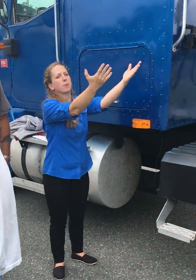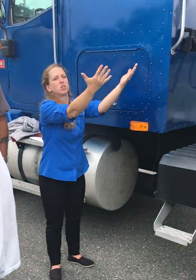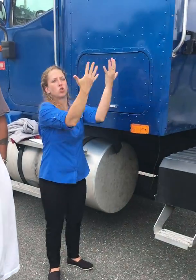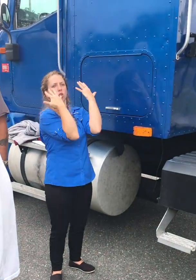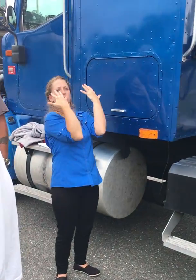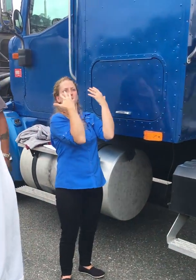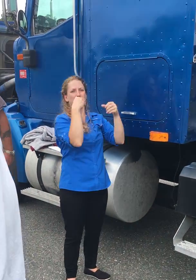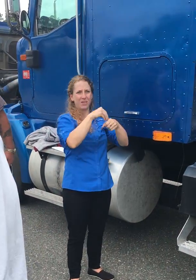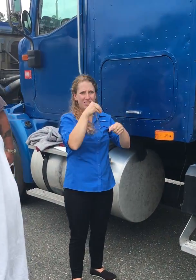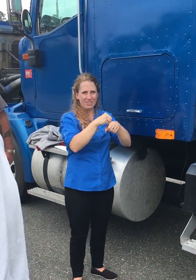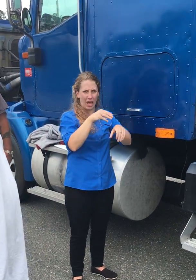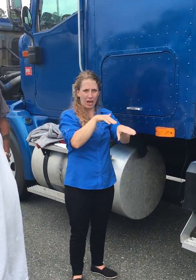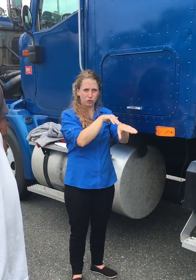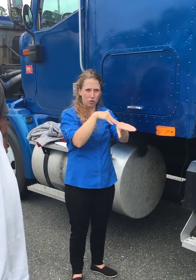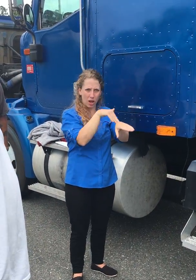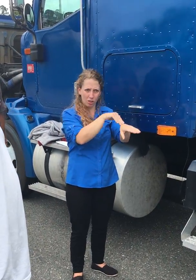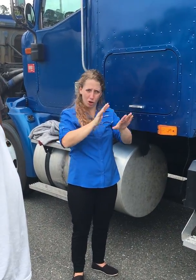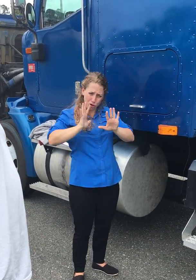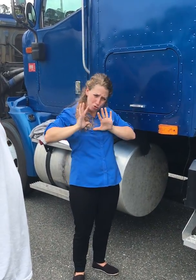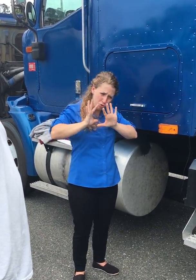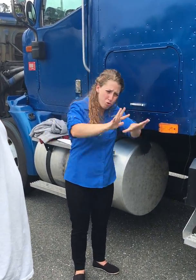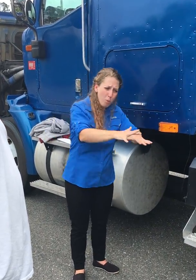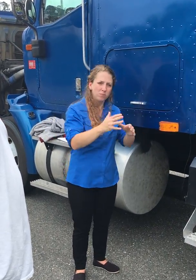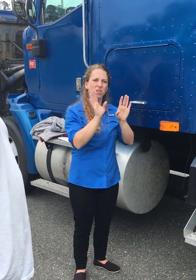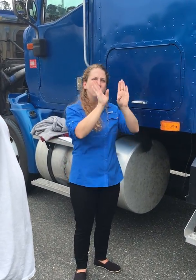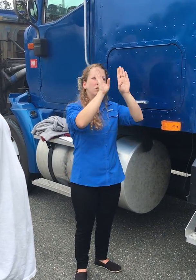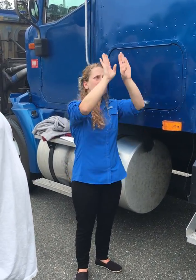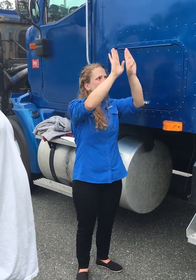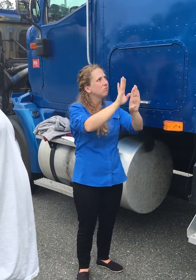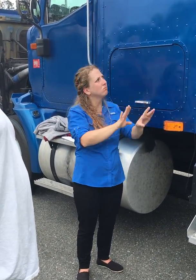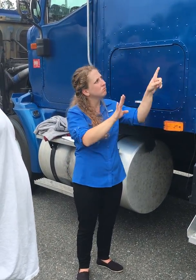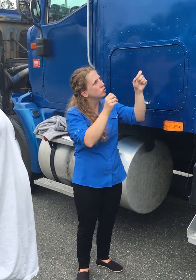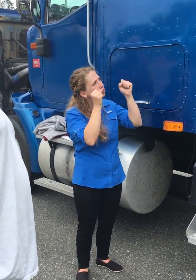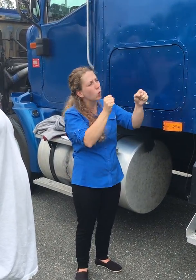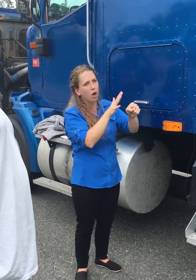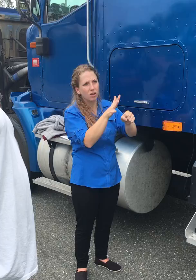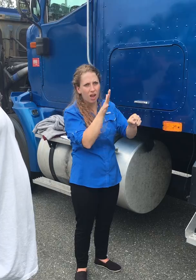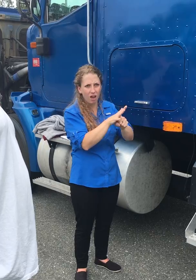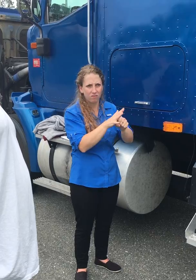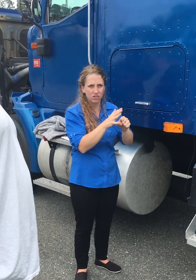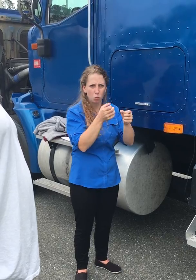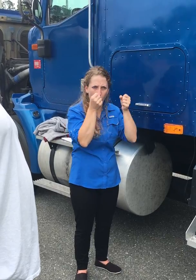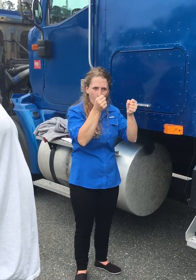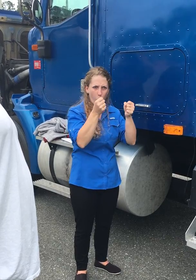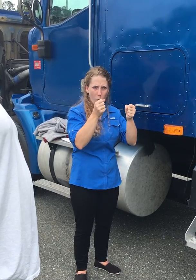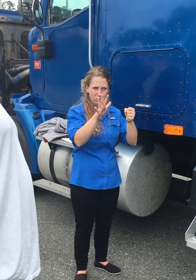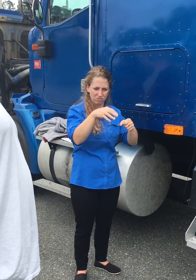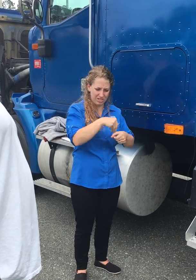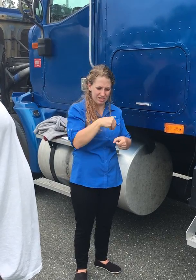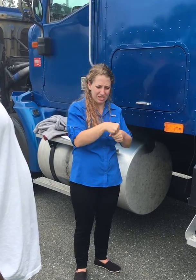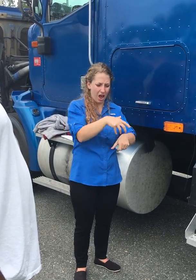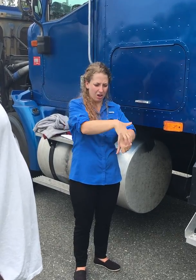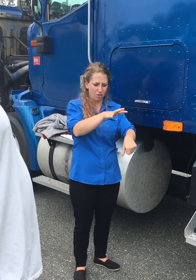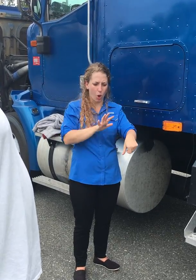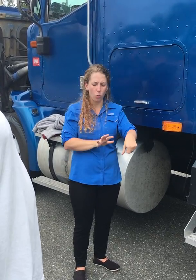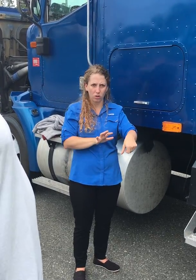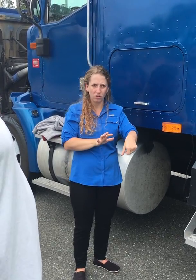on the tractor on me. Make sure everything's good and solid. I want to make sure that I have no holes in the front header board from where